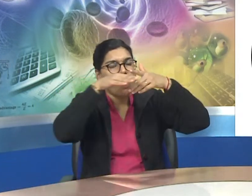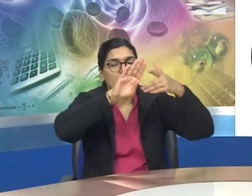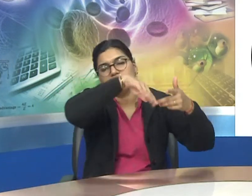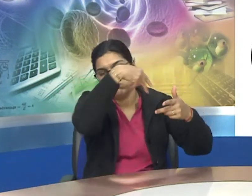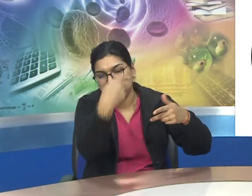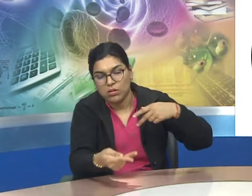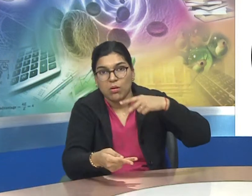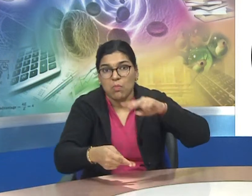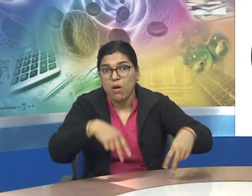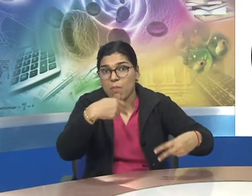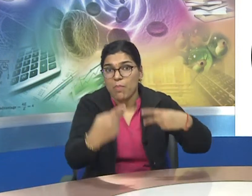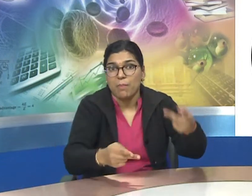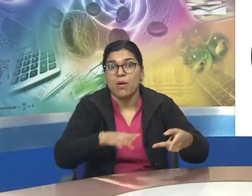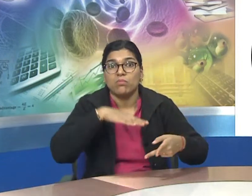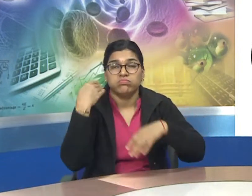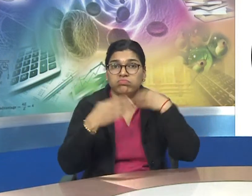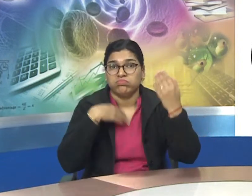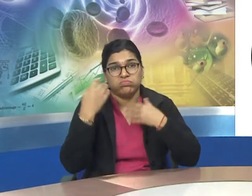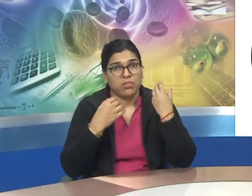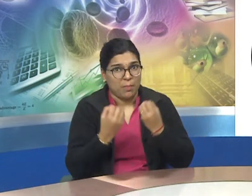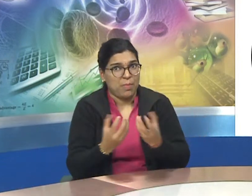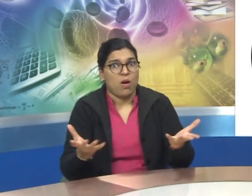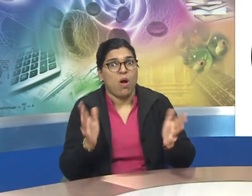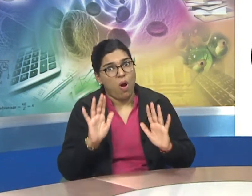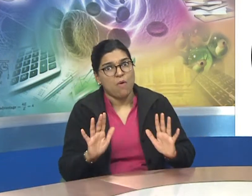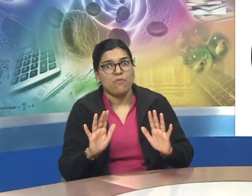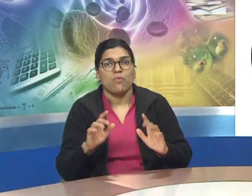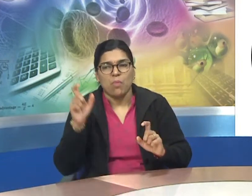and the plight of birds